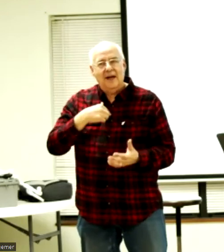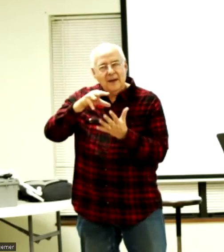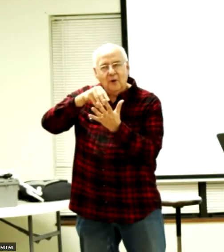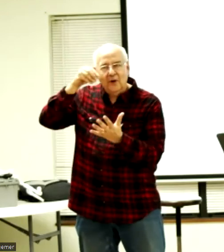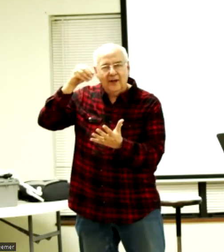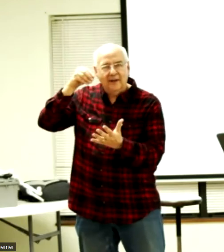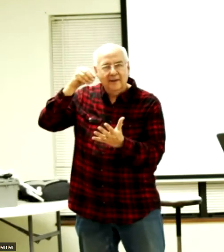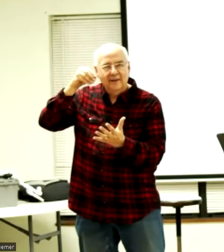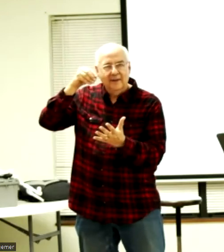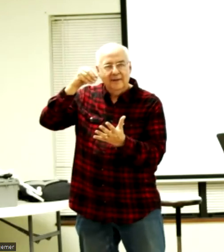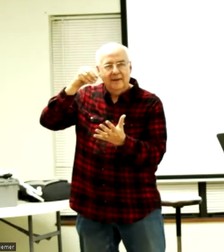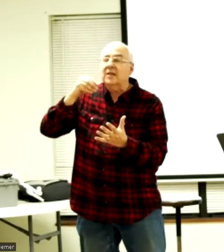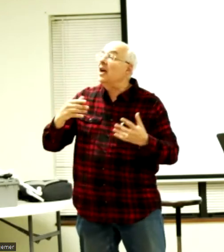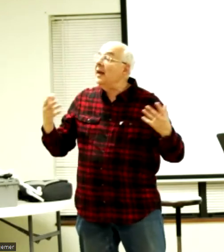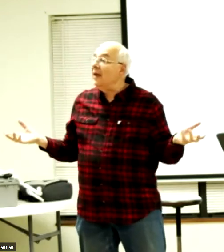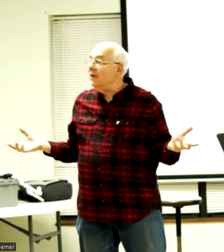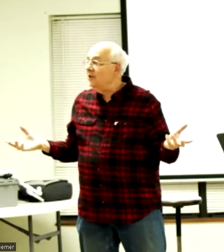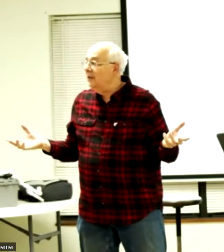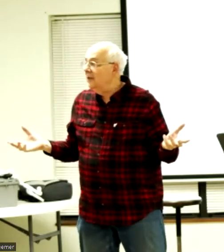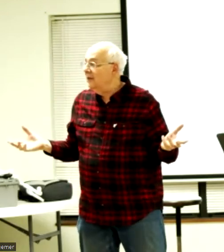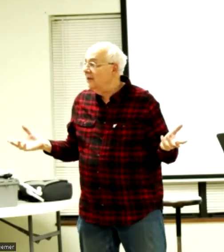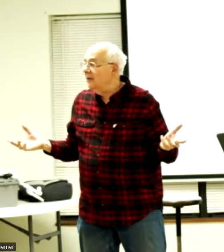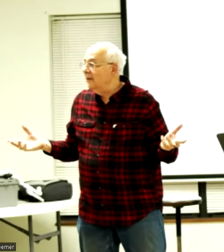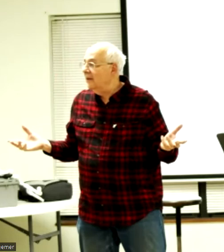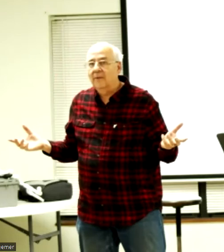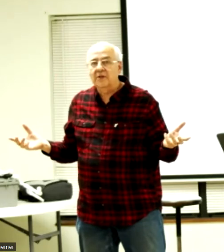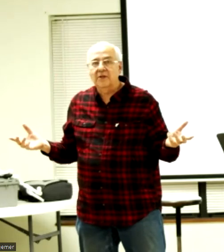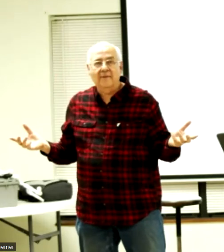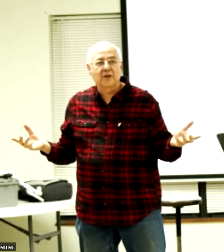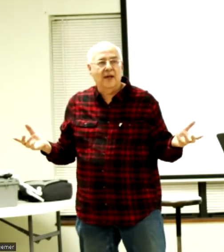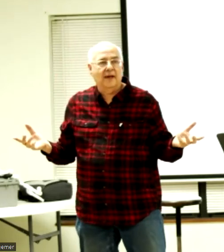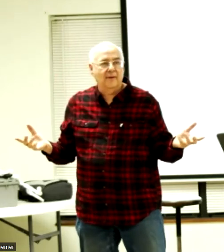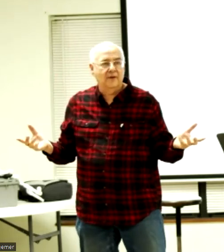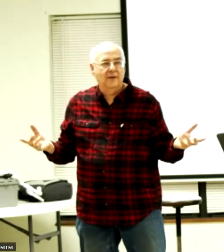I'm learning. Sign language? What's the sign for sign language?